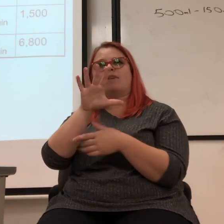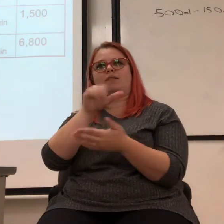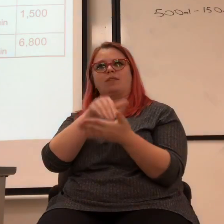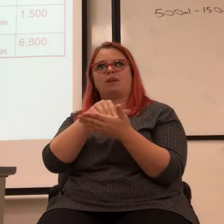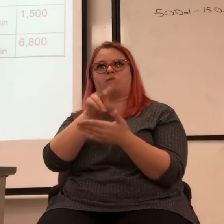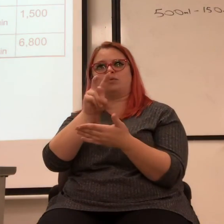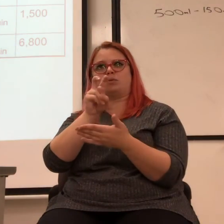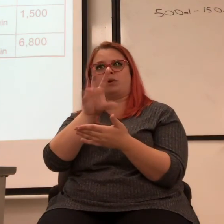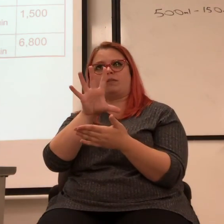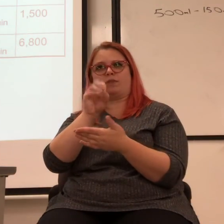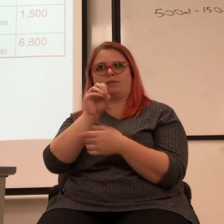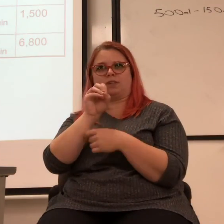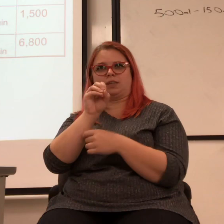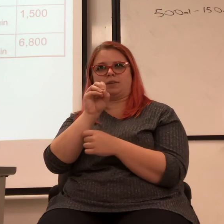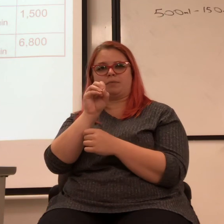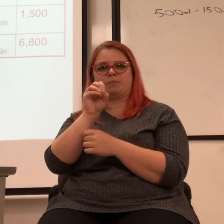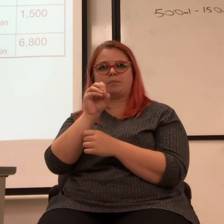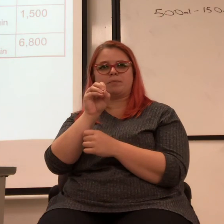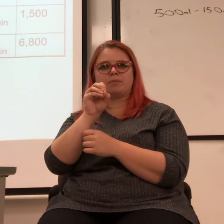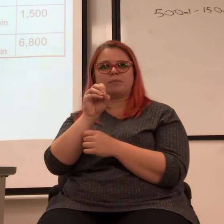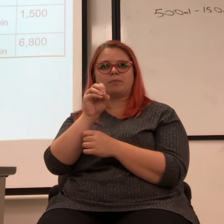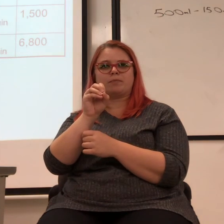5,250